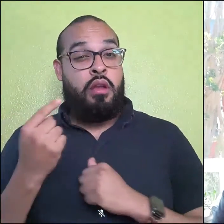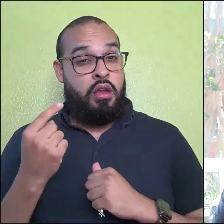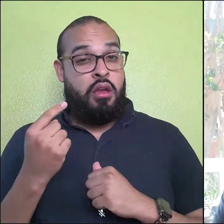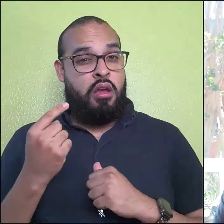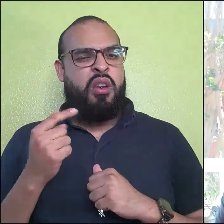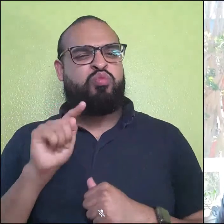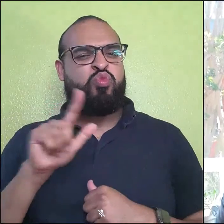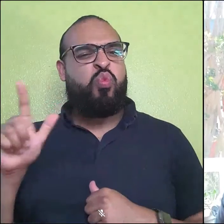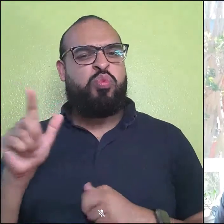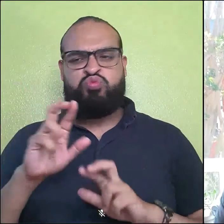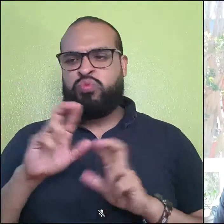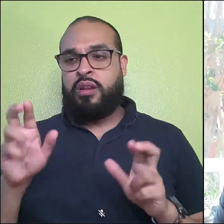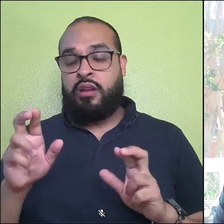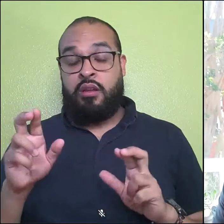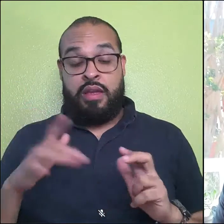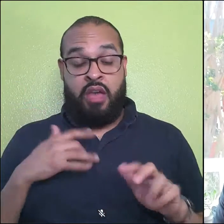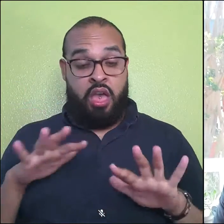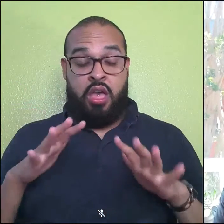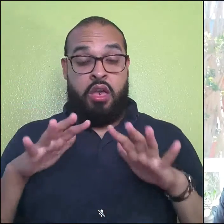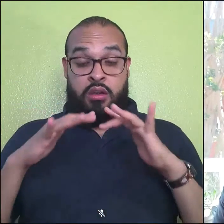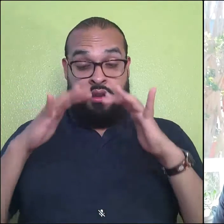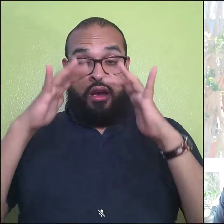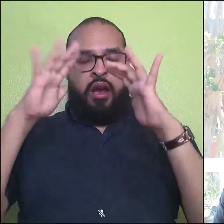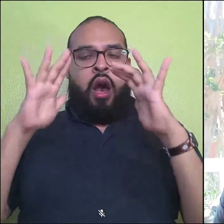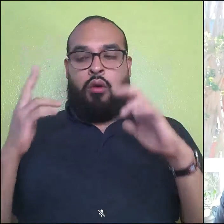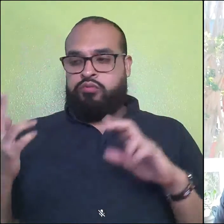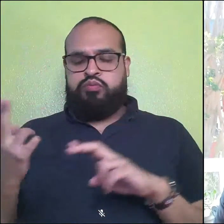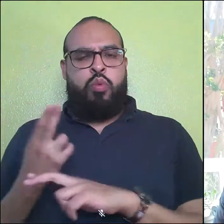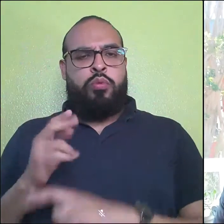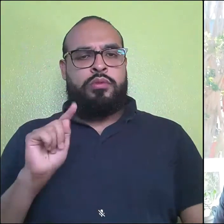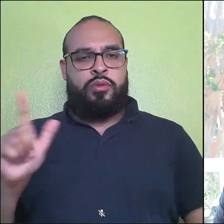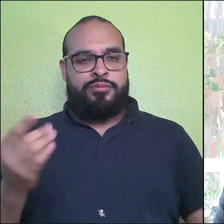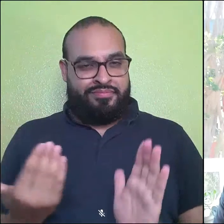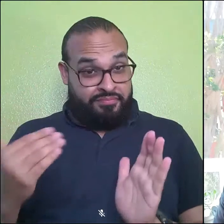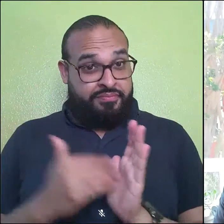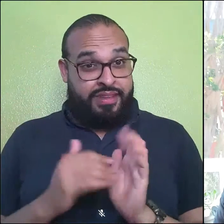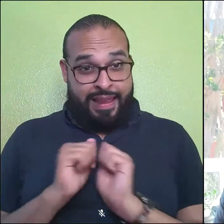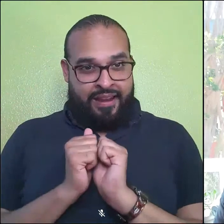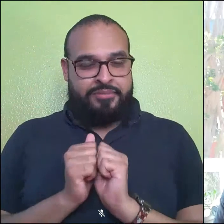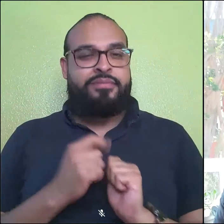heightened emotions. So again, just closing your eyes,